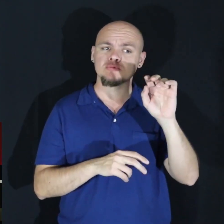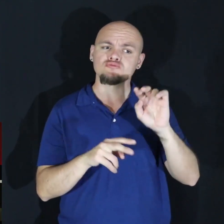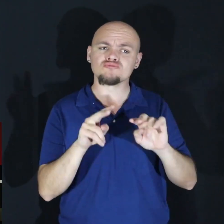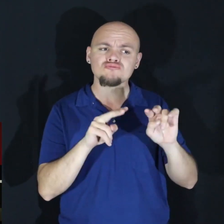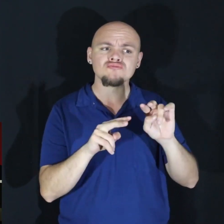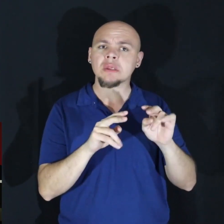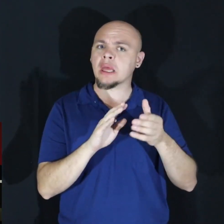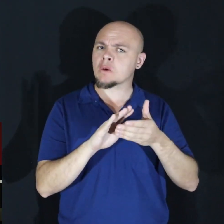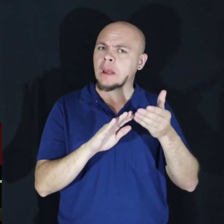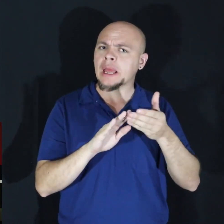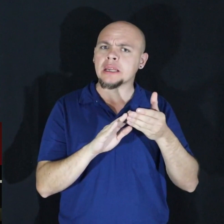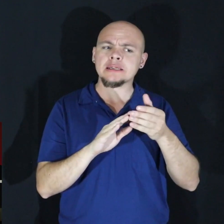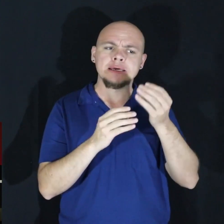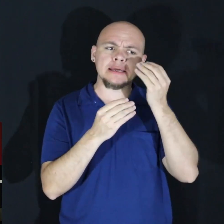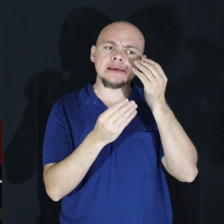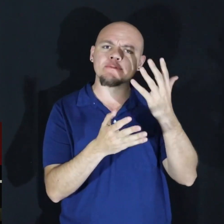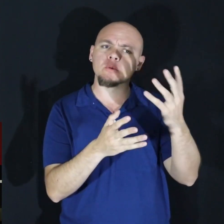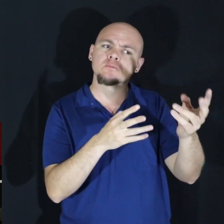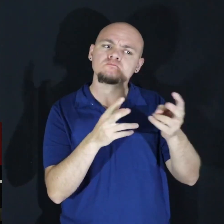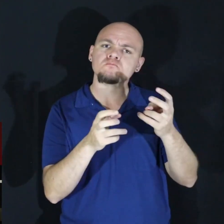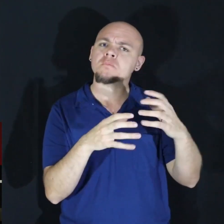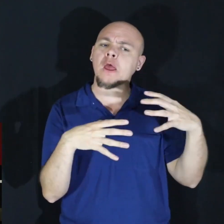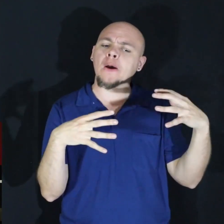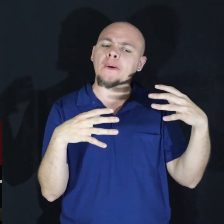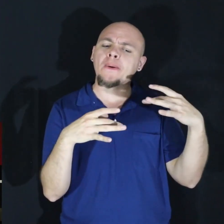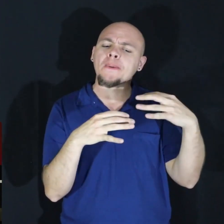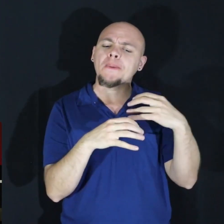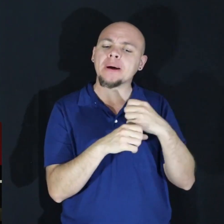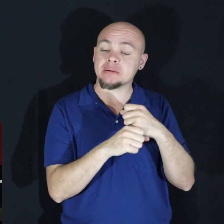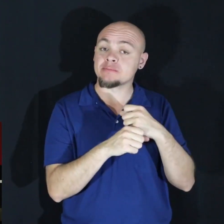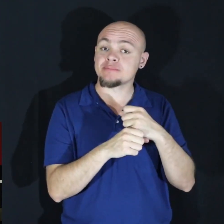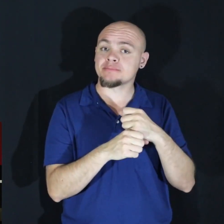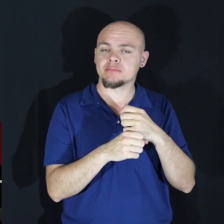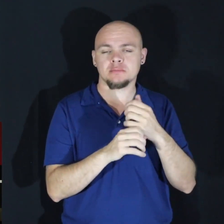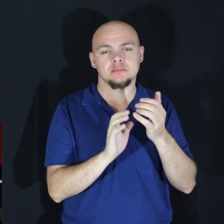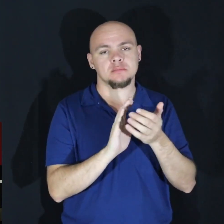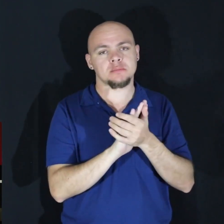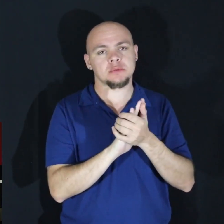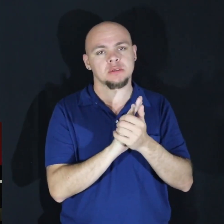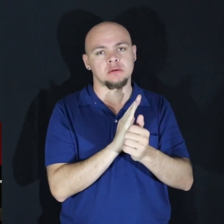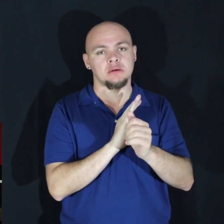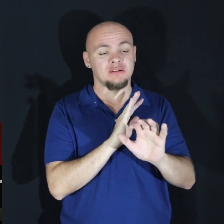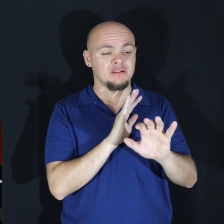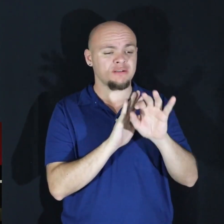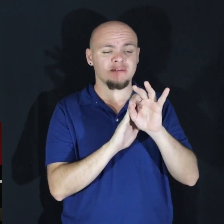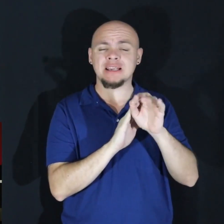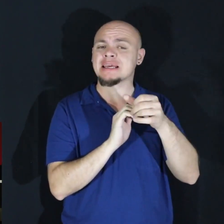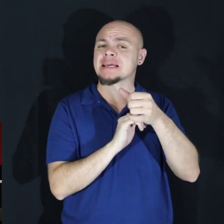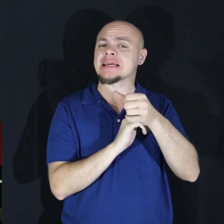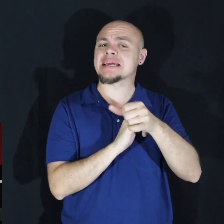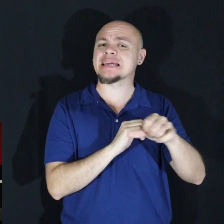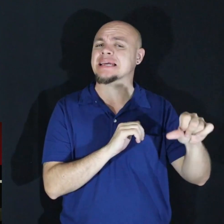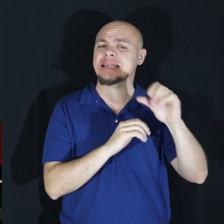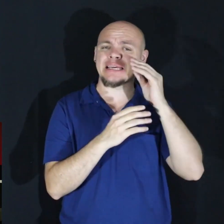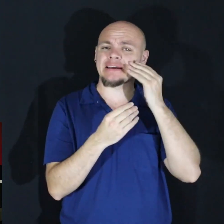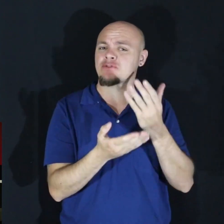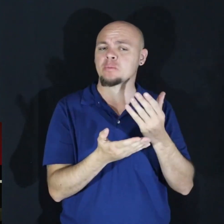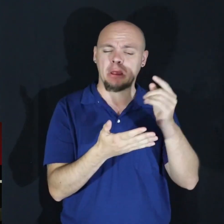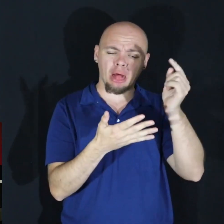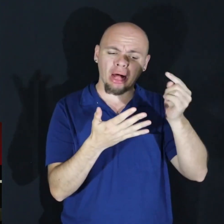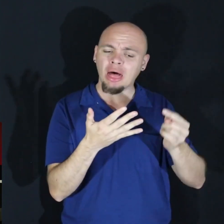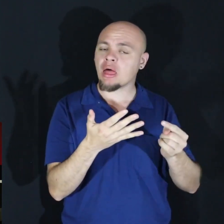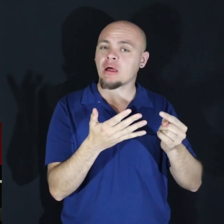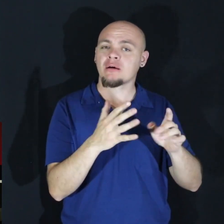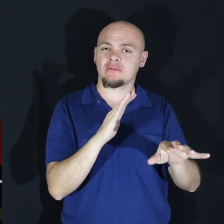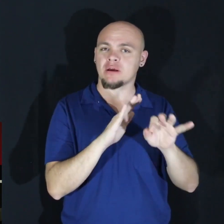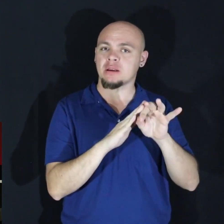ran, pulling information and collating and the rest, we're really good at finding almost anything about anybody. And that made